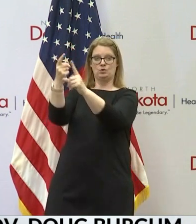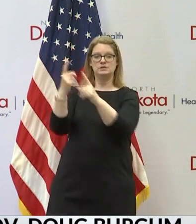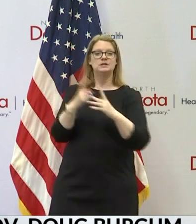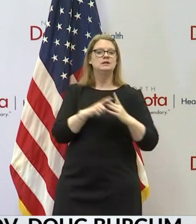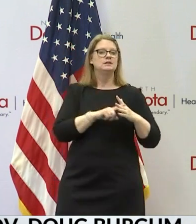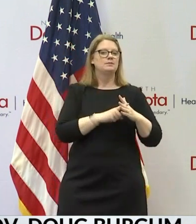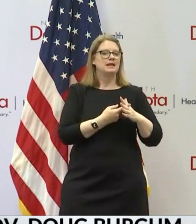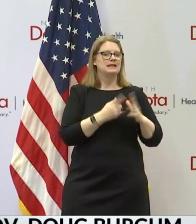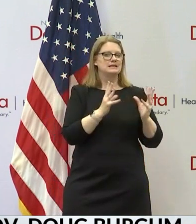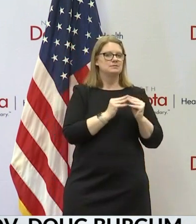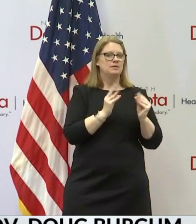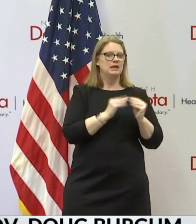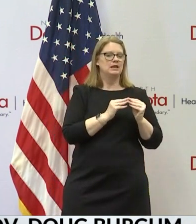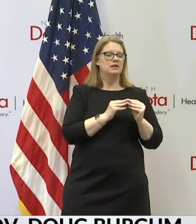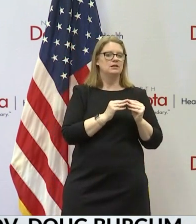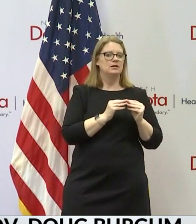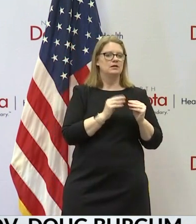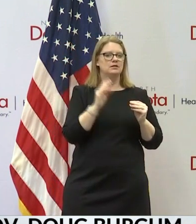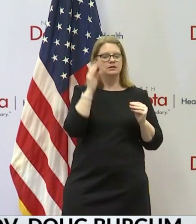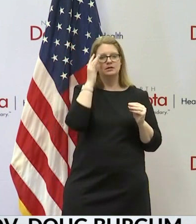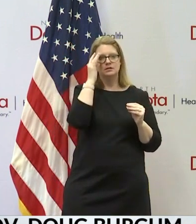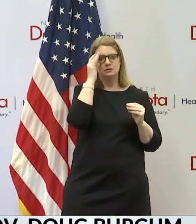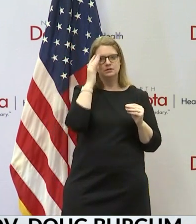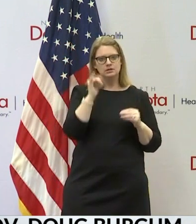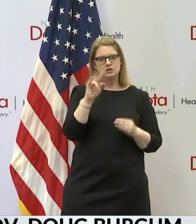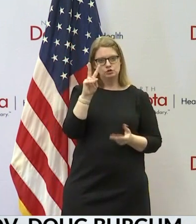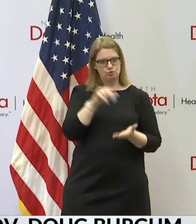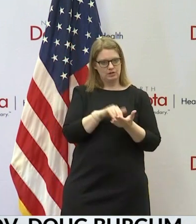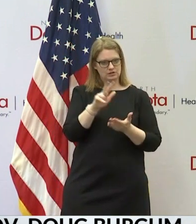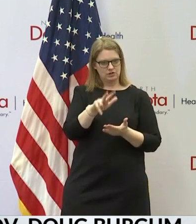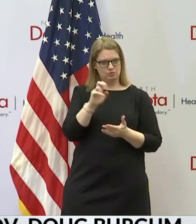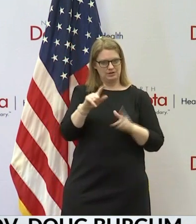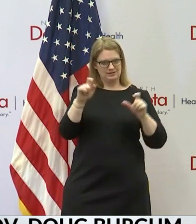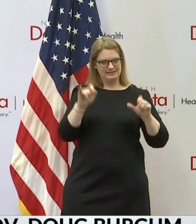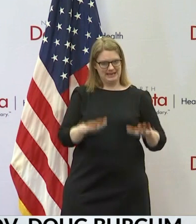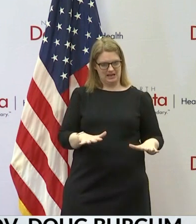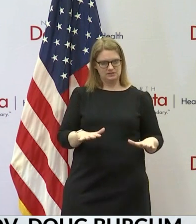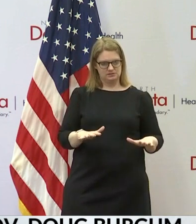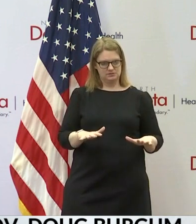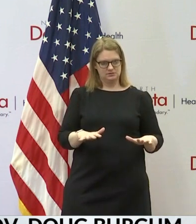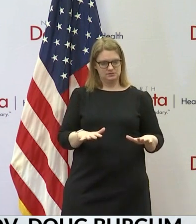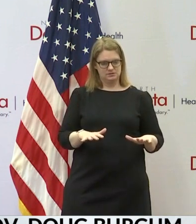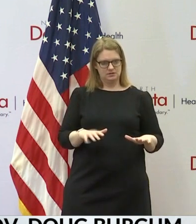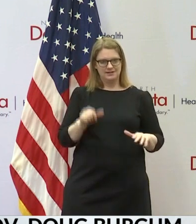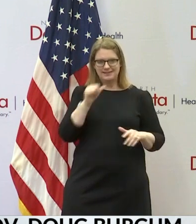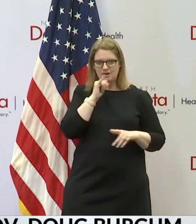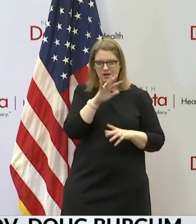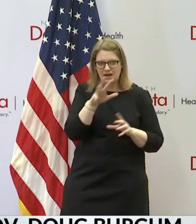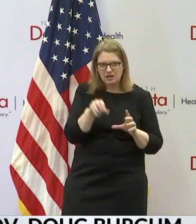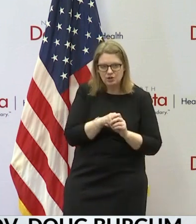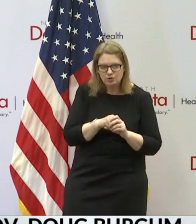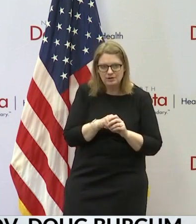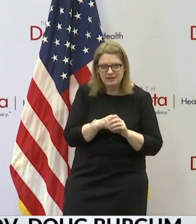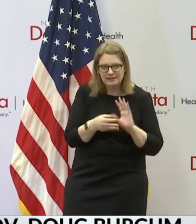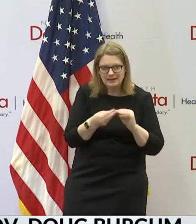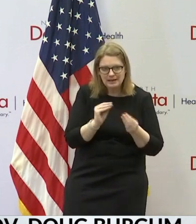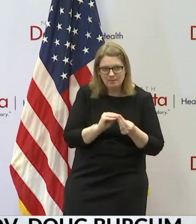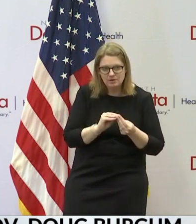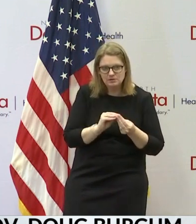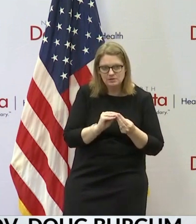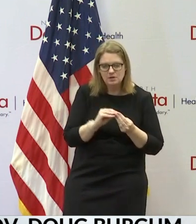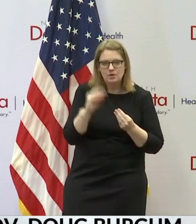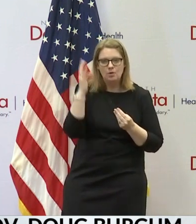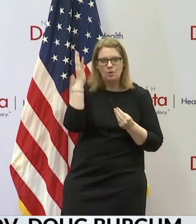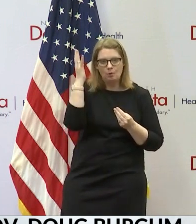this meeting, when we know that we've got 2,300 tests minimum that weren't counted in the numbers that were released because those were tests